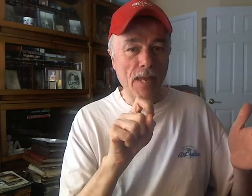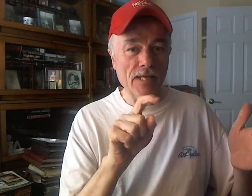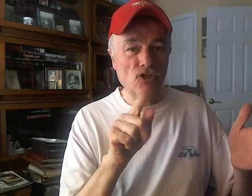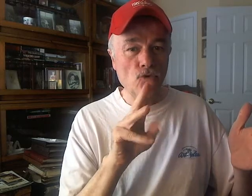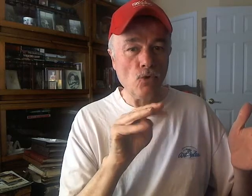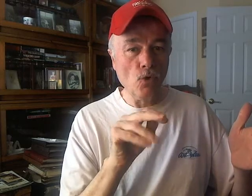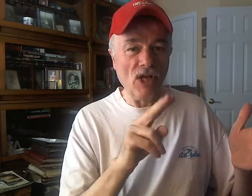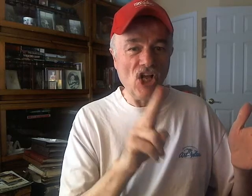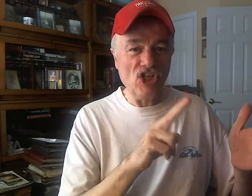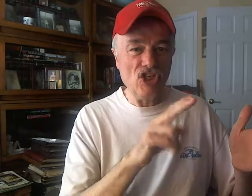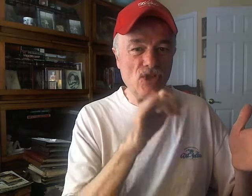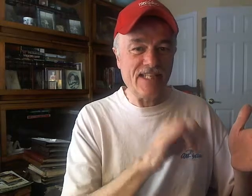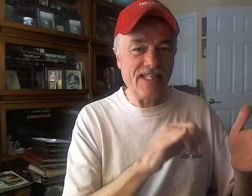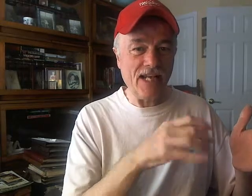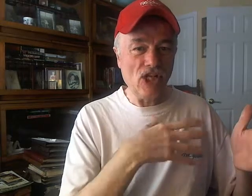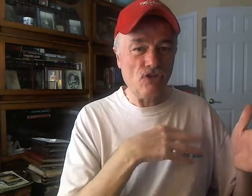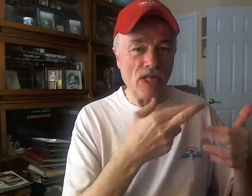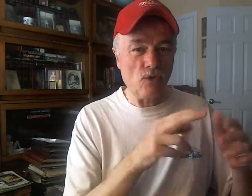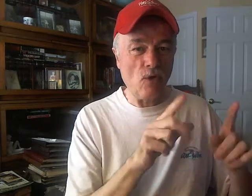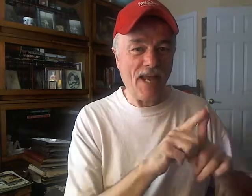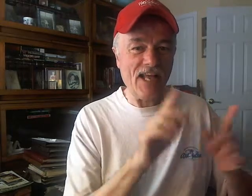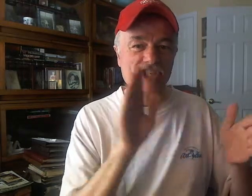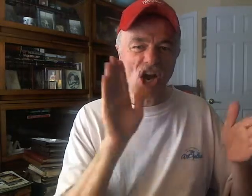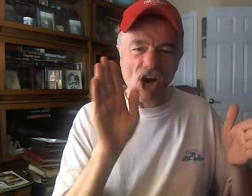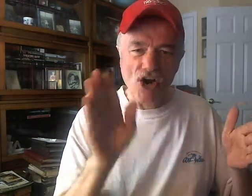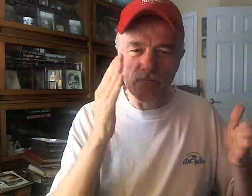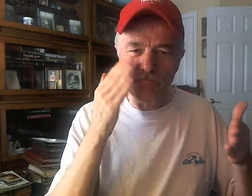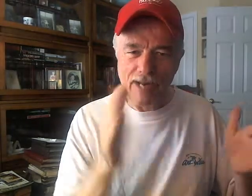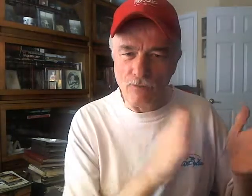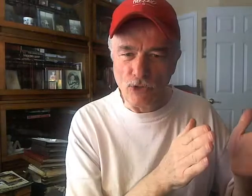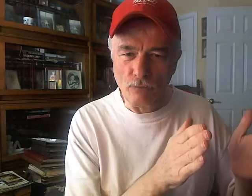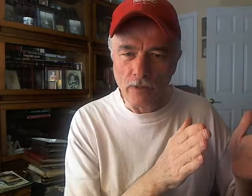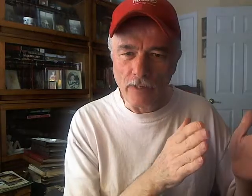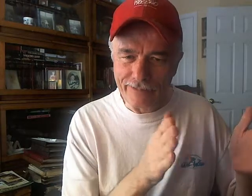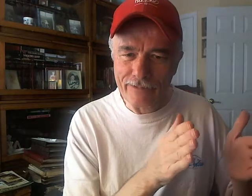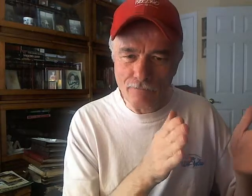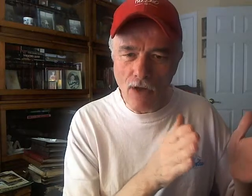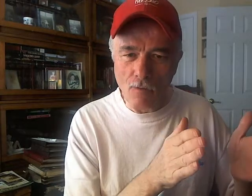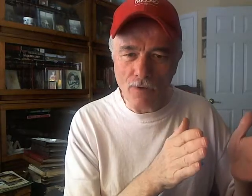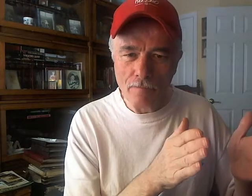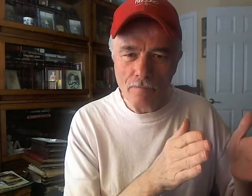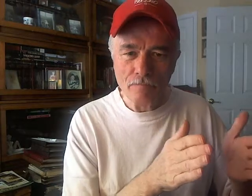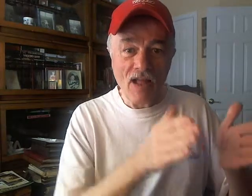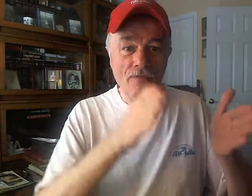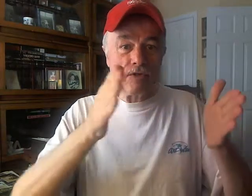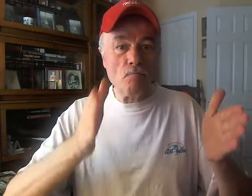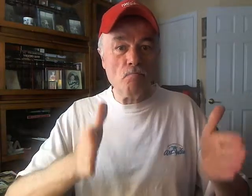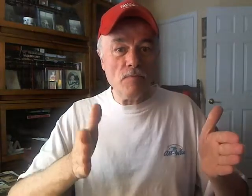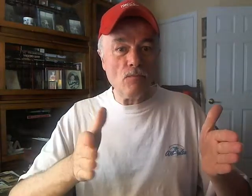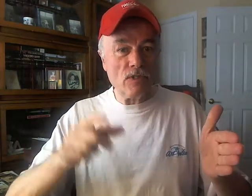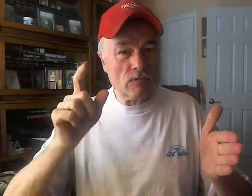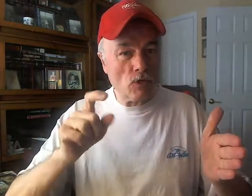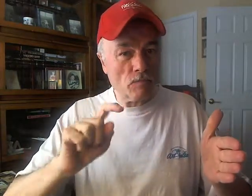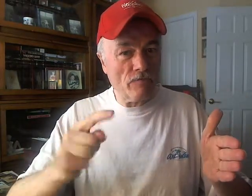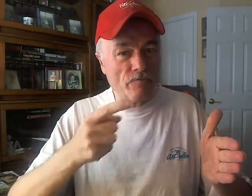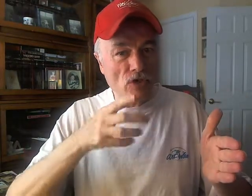Miss Tuma used to dress her as her baby, the small one. There's a meaning that's supposed to be the first